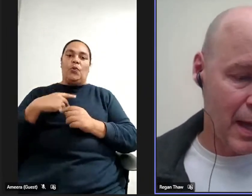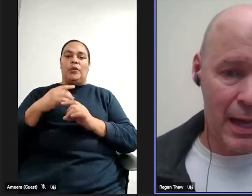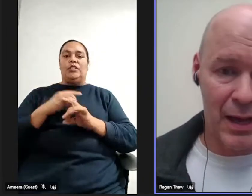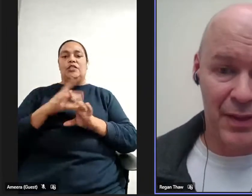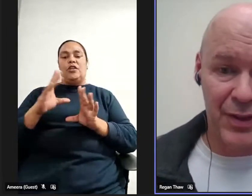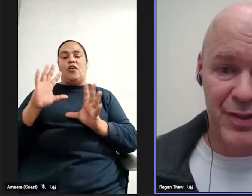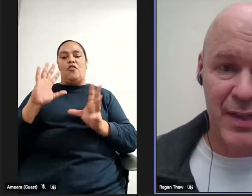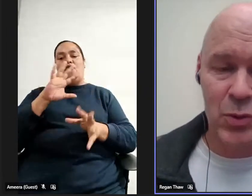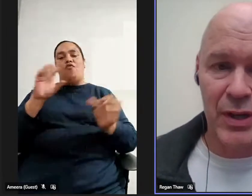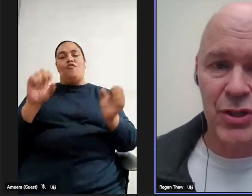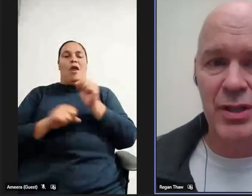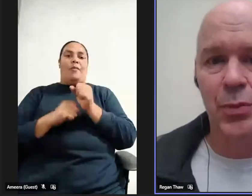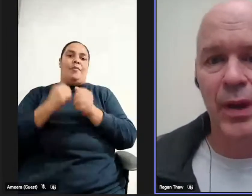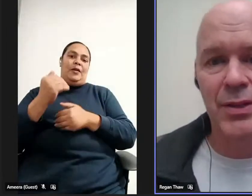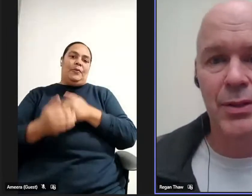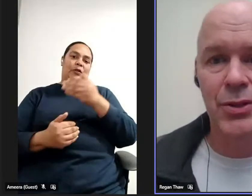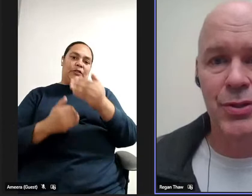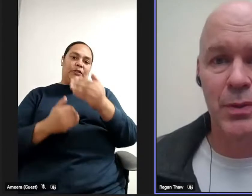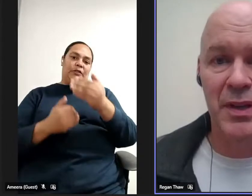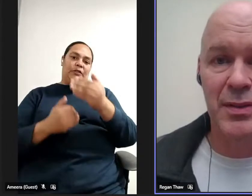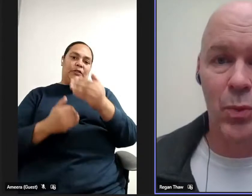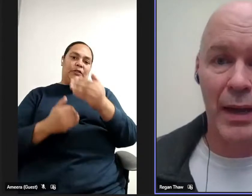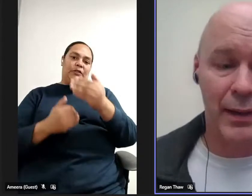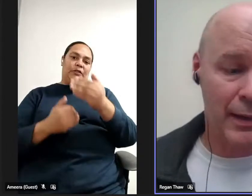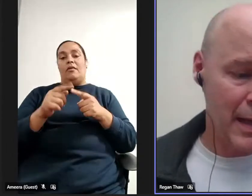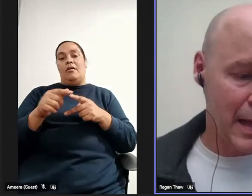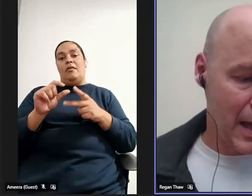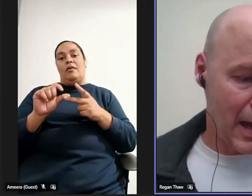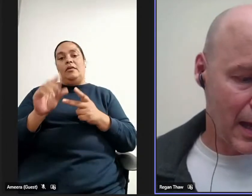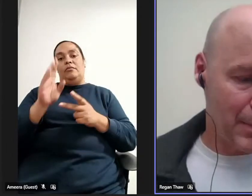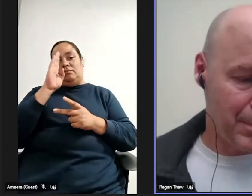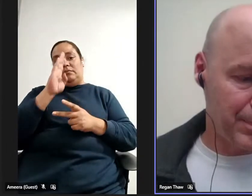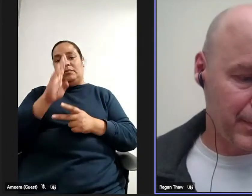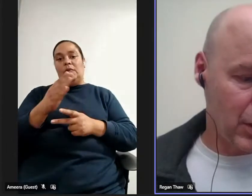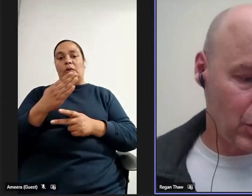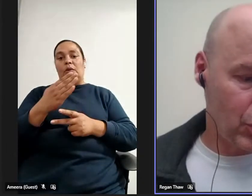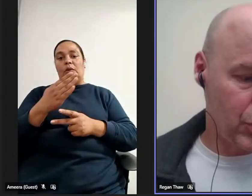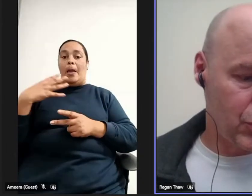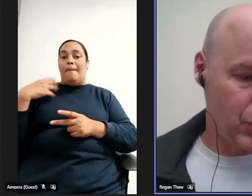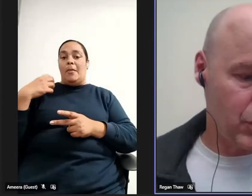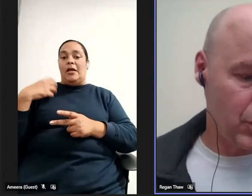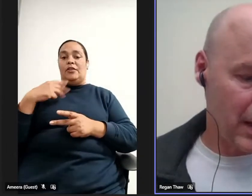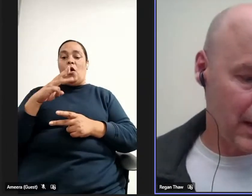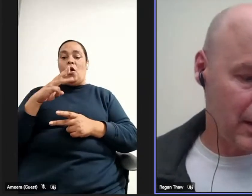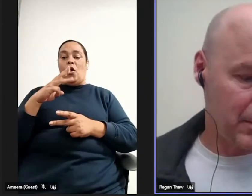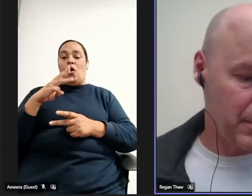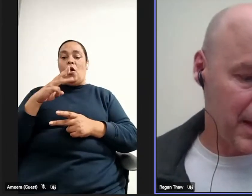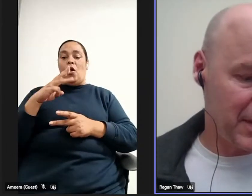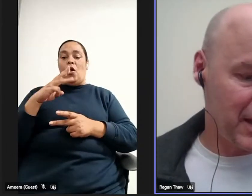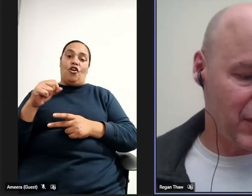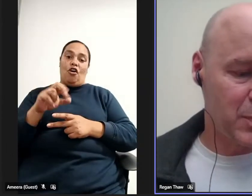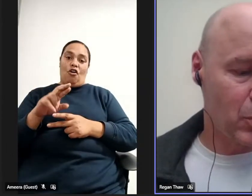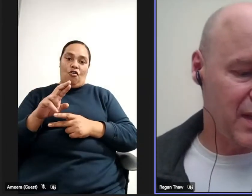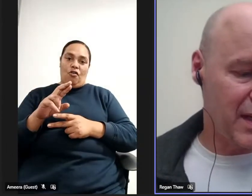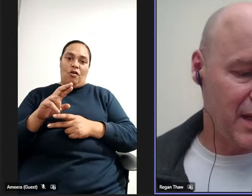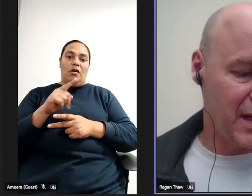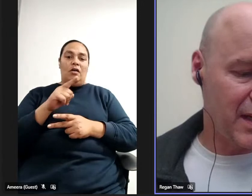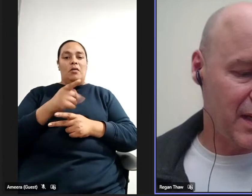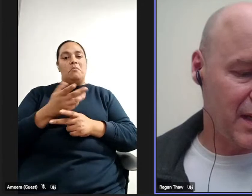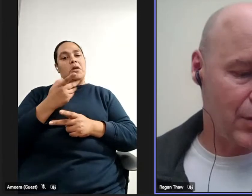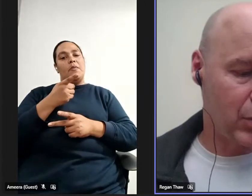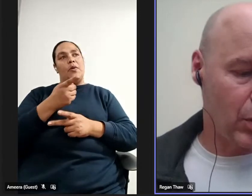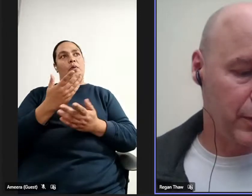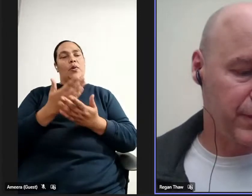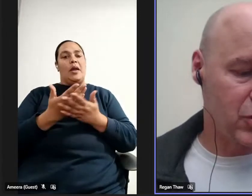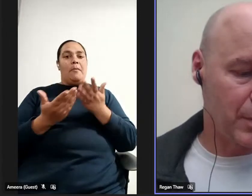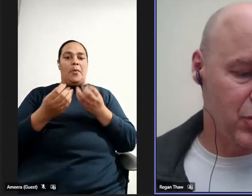up. This next question directed to Minister Wenger. Could you maybe give us more detail